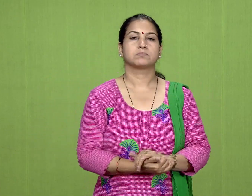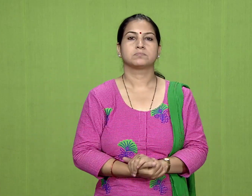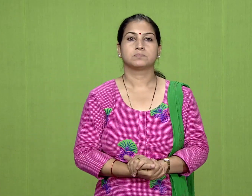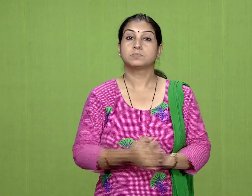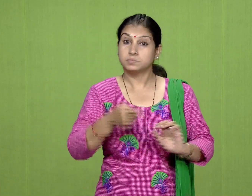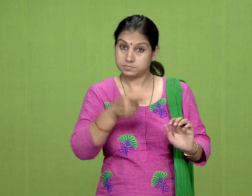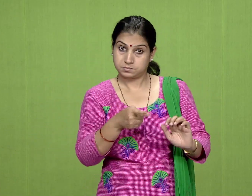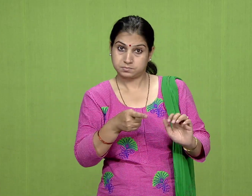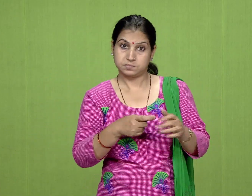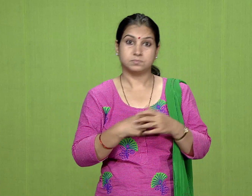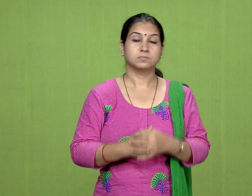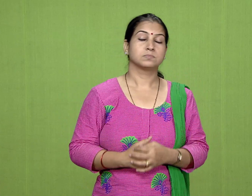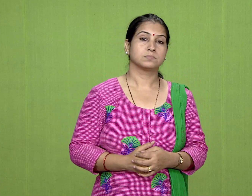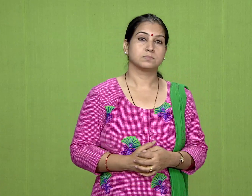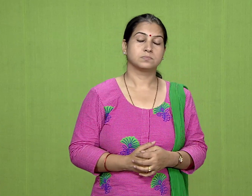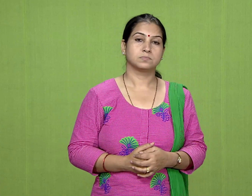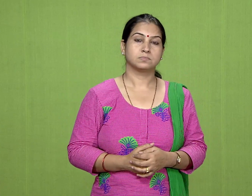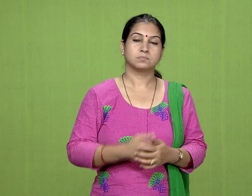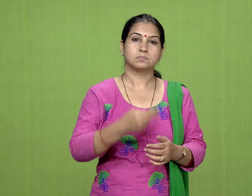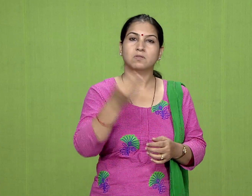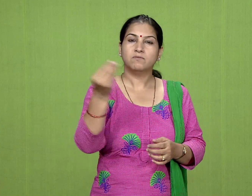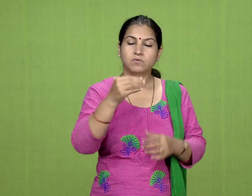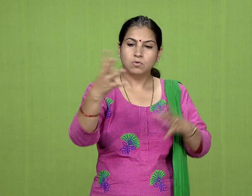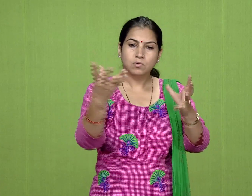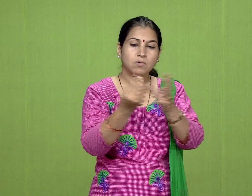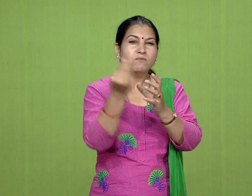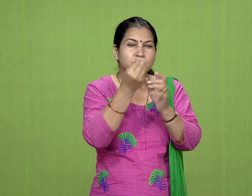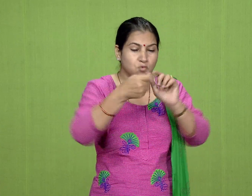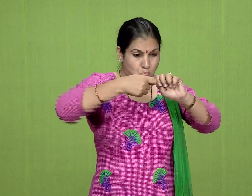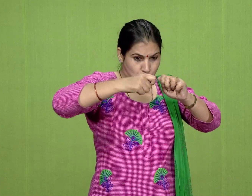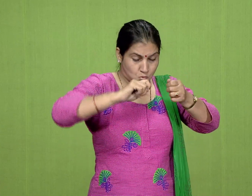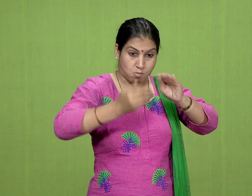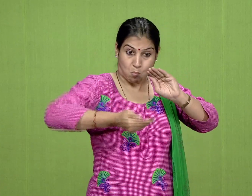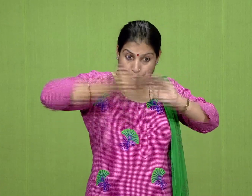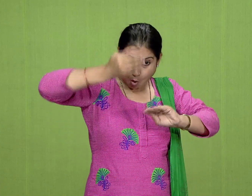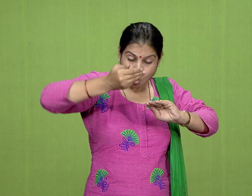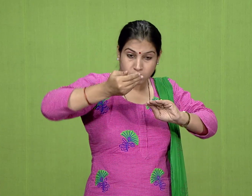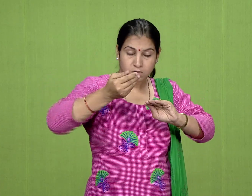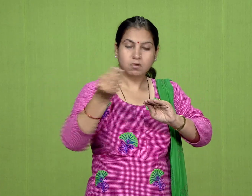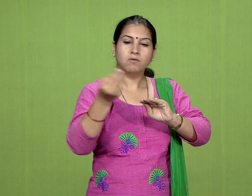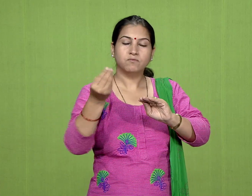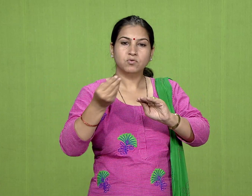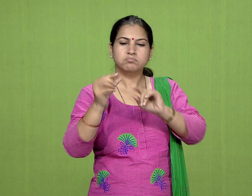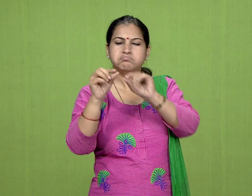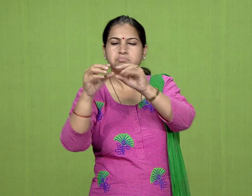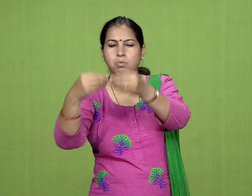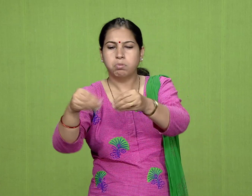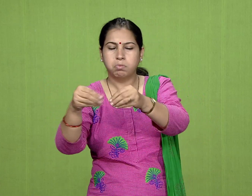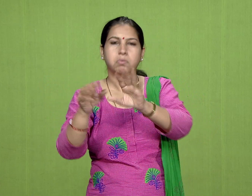That is, some areas are twisted high, whereas some areas are